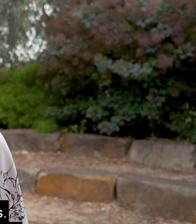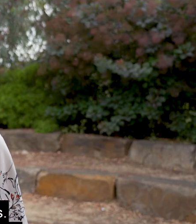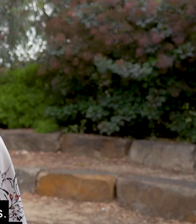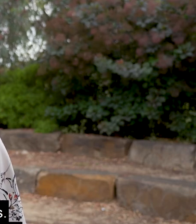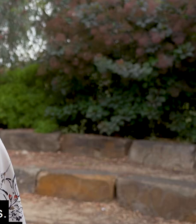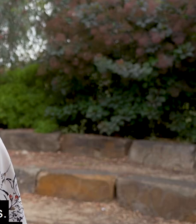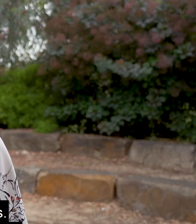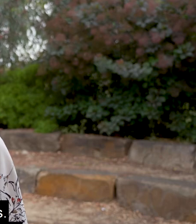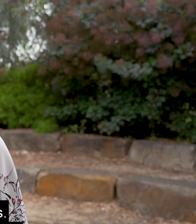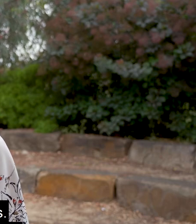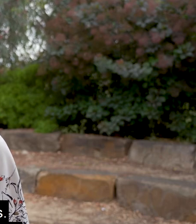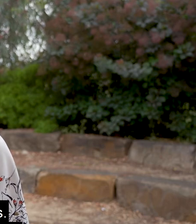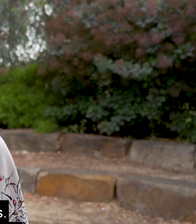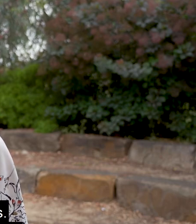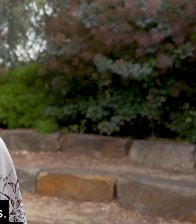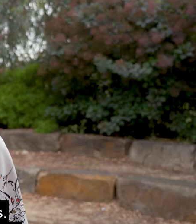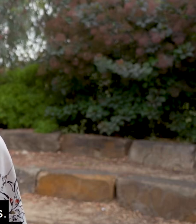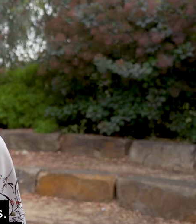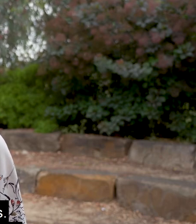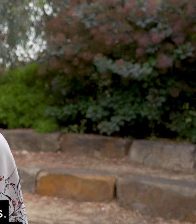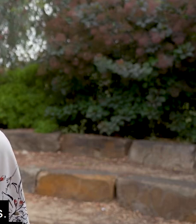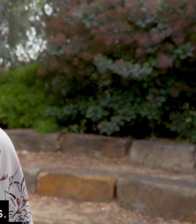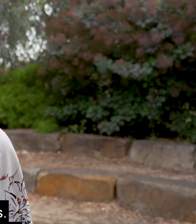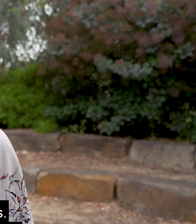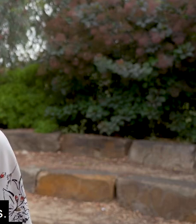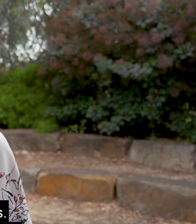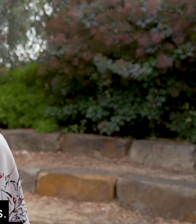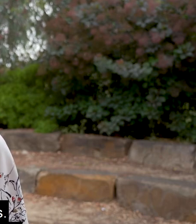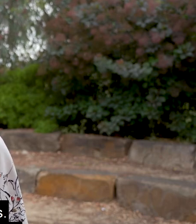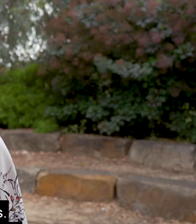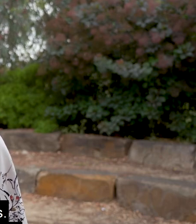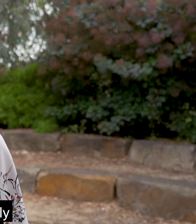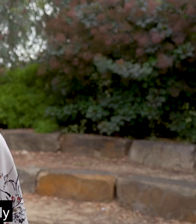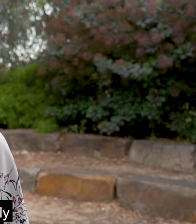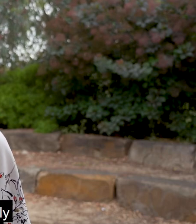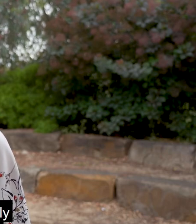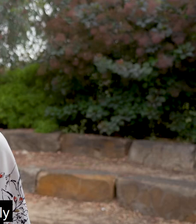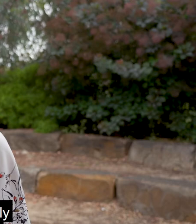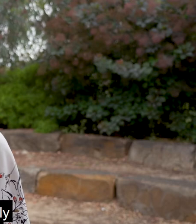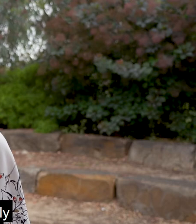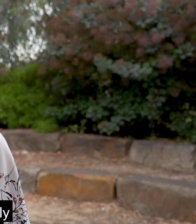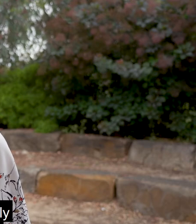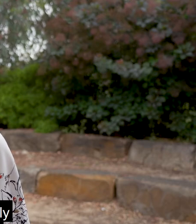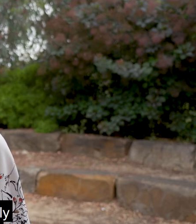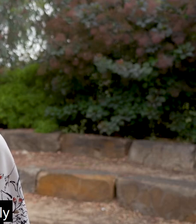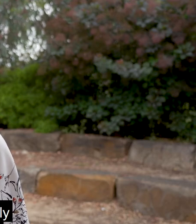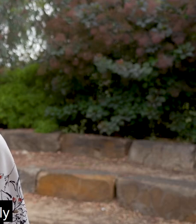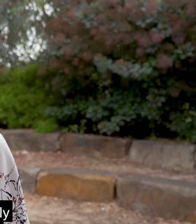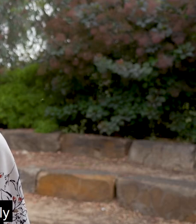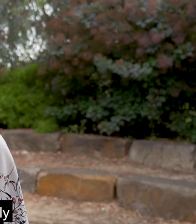for both staff and students. Staff and students have shown how resilient they can really